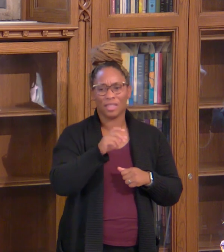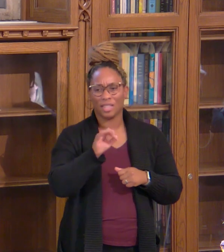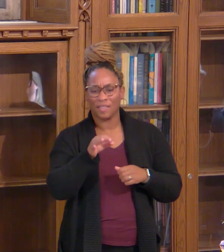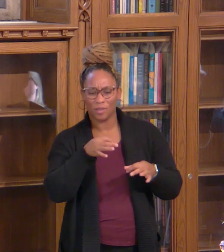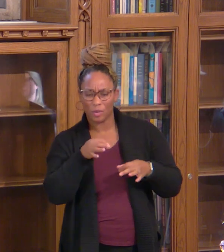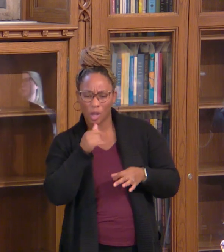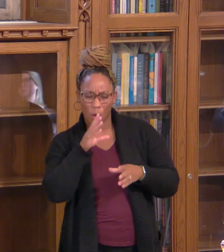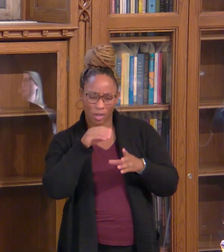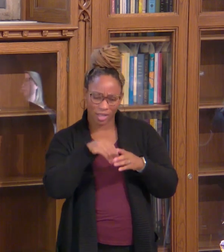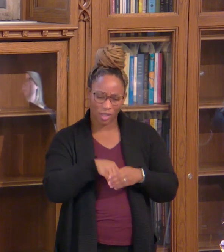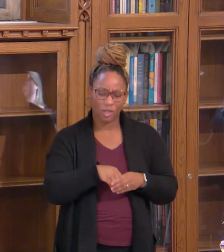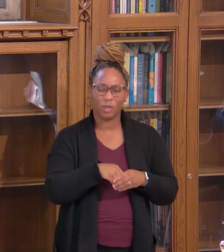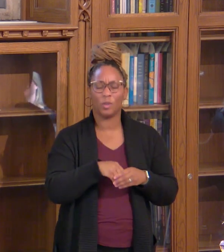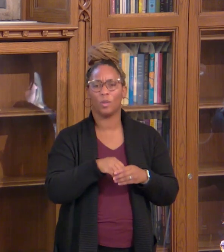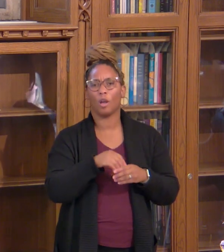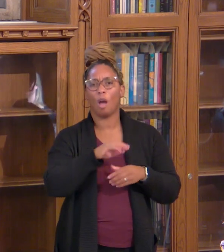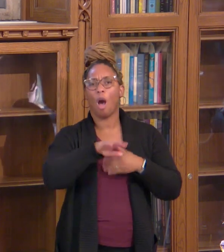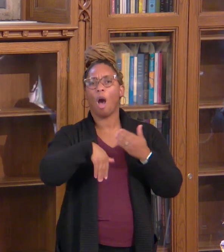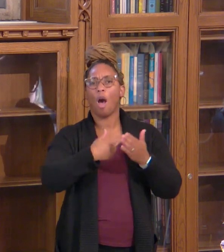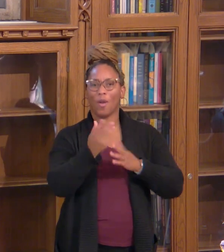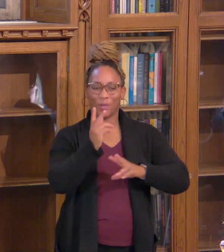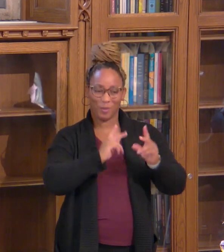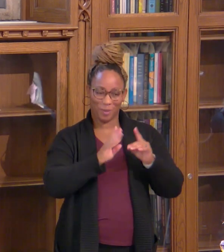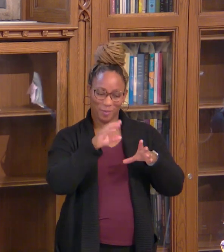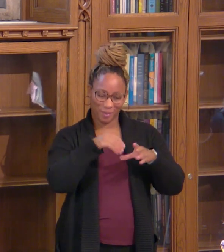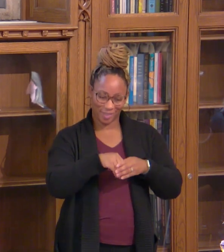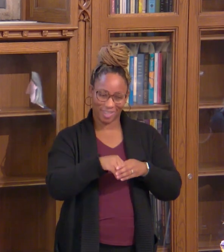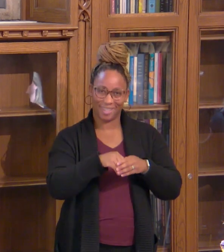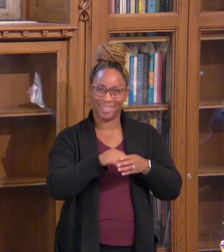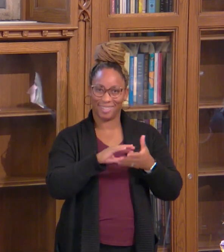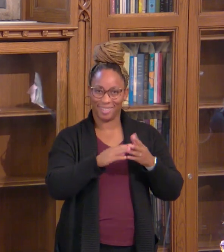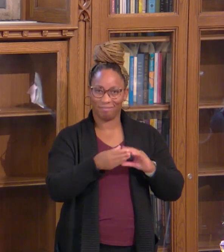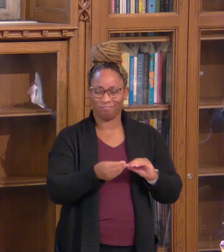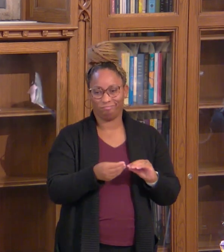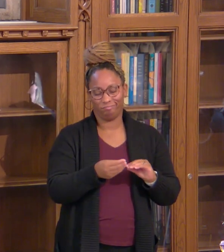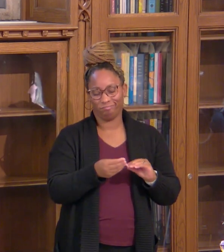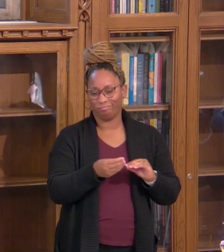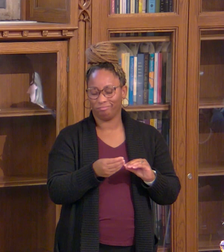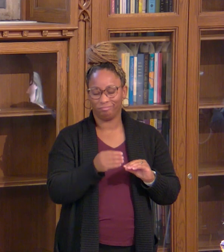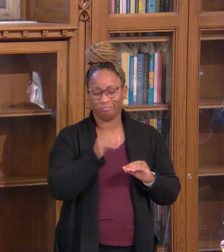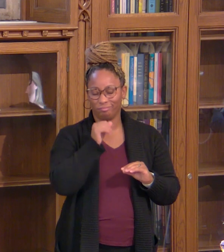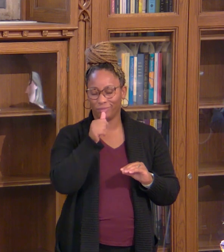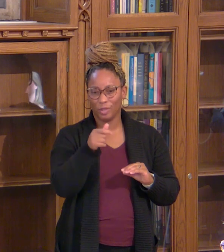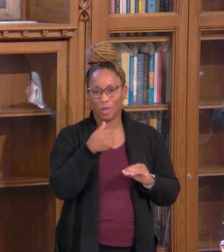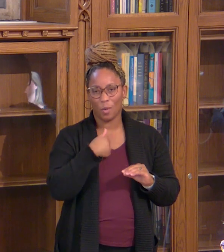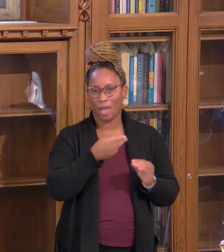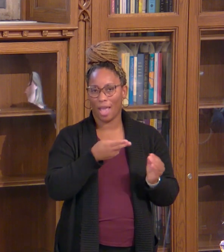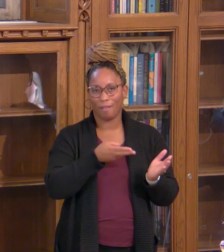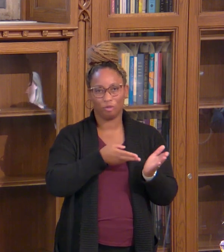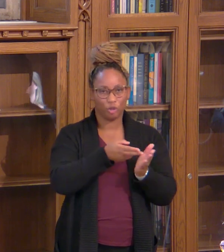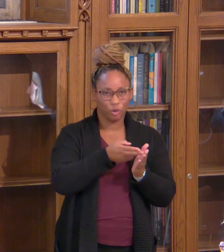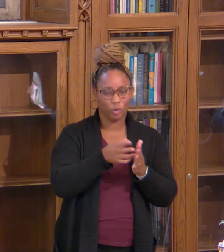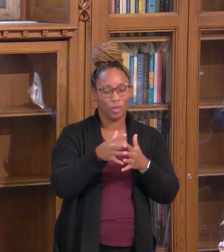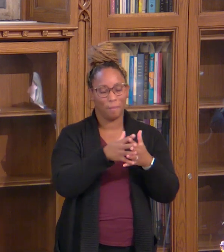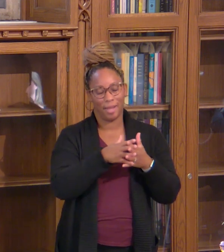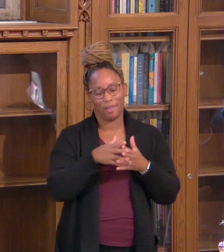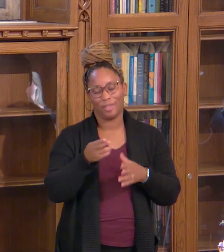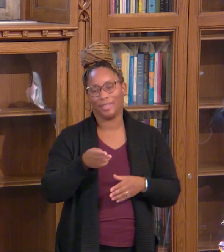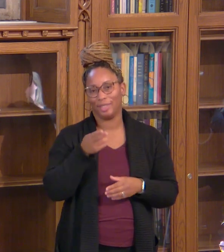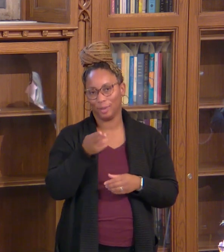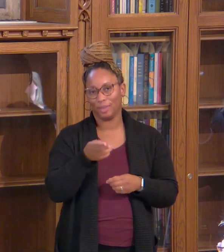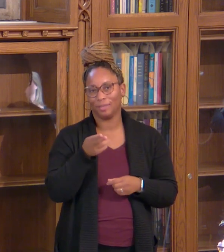don't include all people in it then you don't have true American